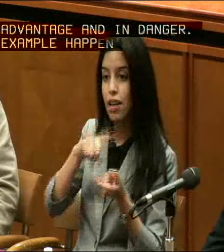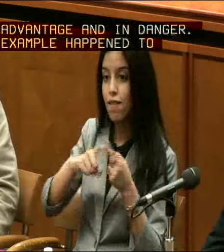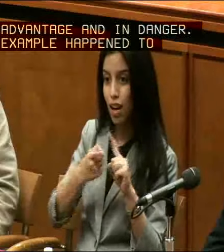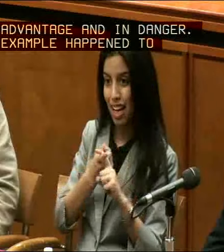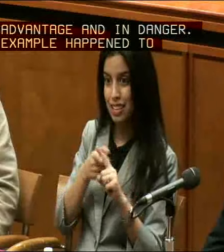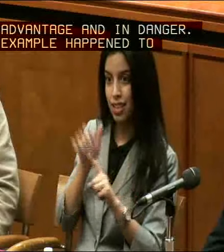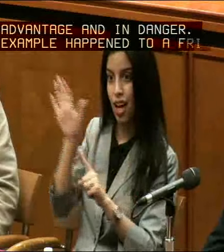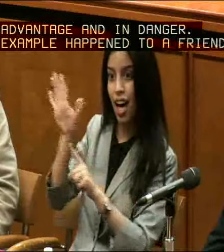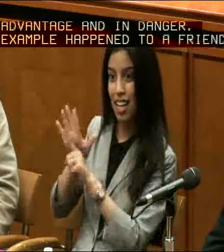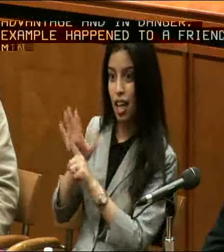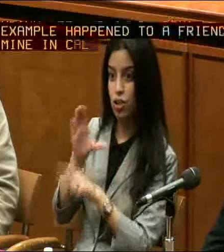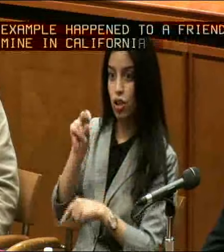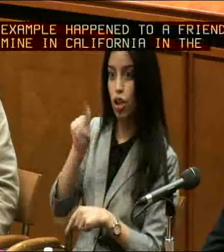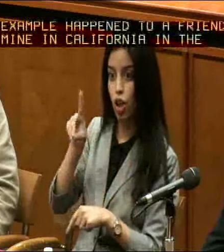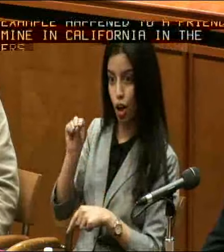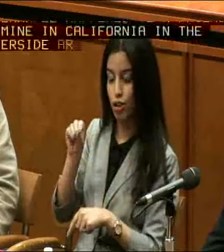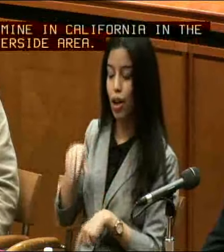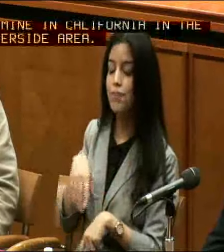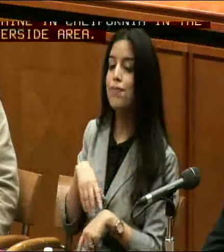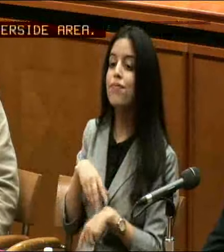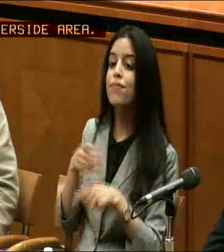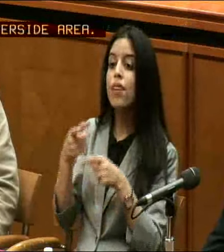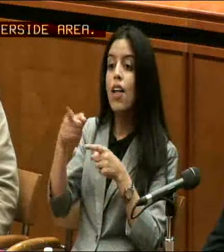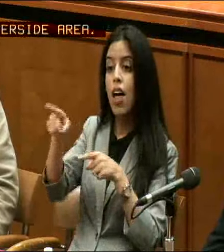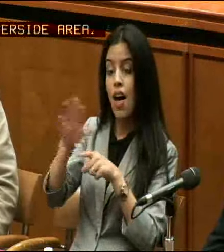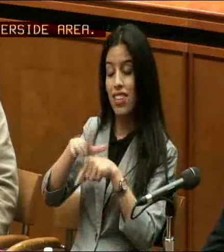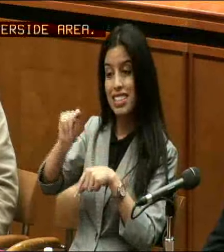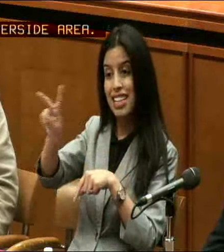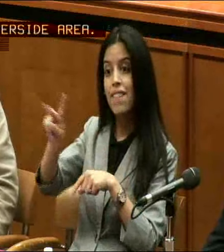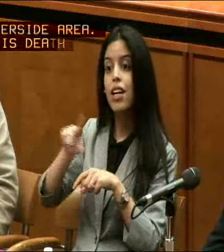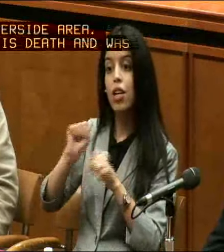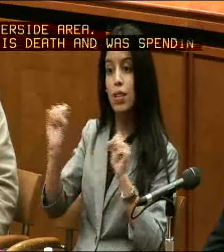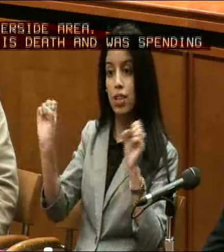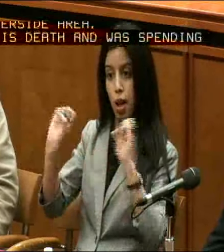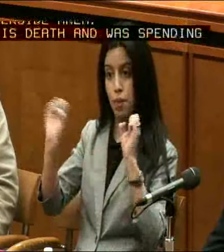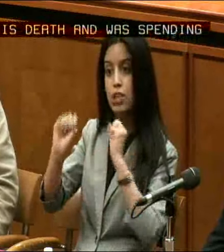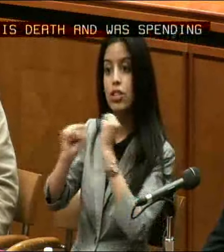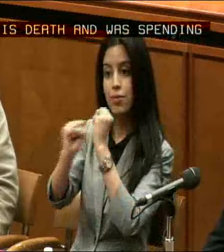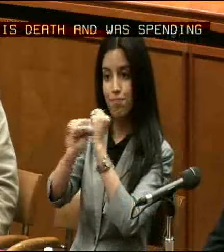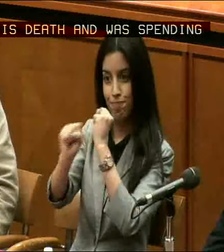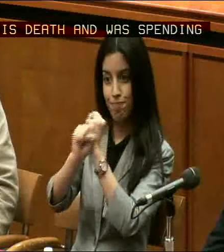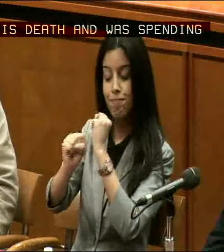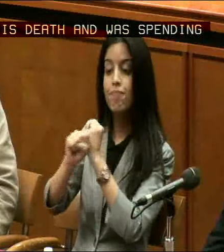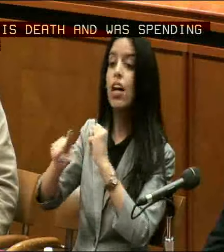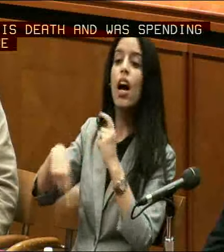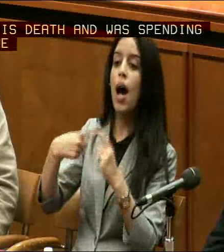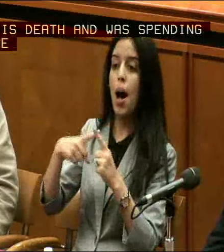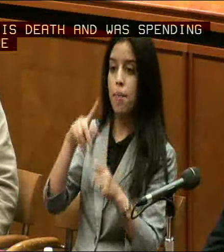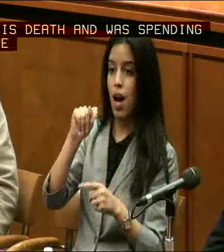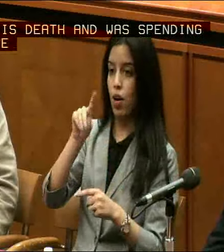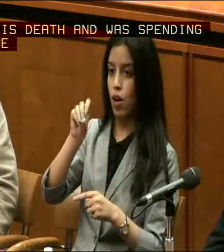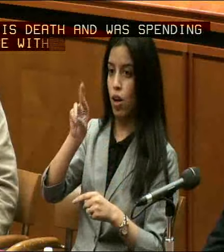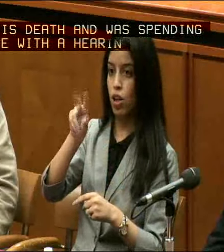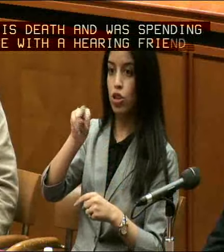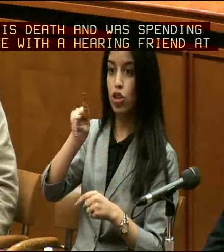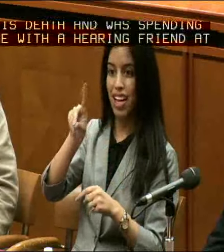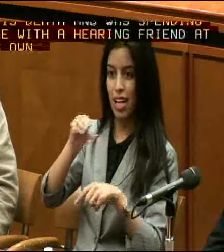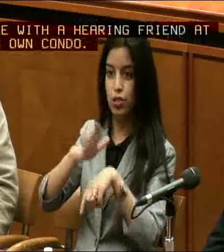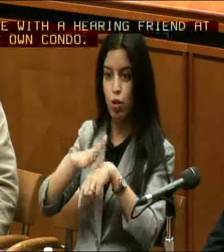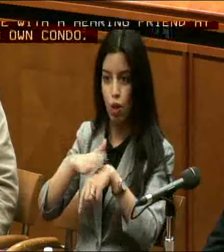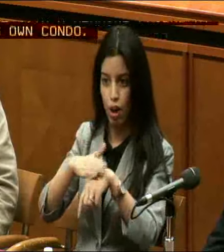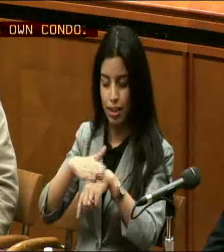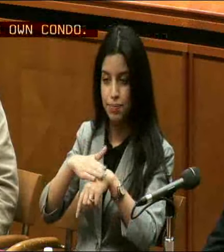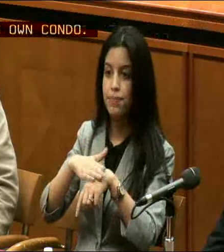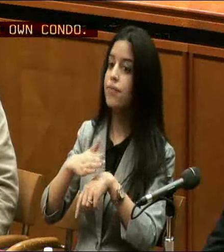was spending time with a hearing friend at his own condo. And they had the television on, and an emergency alert came up.